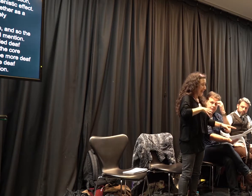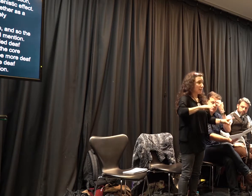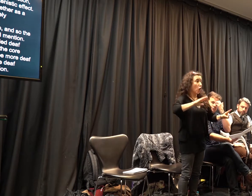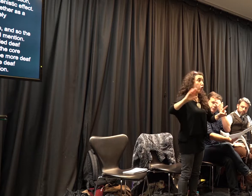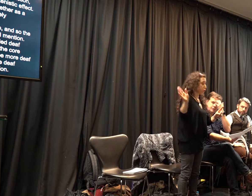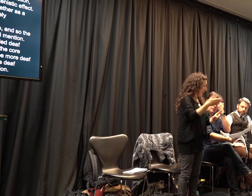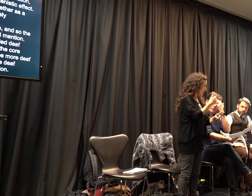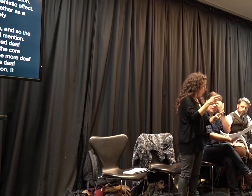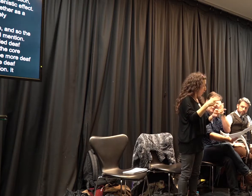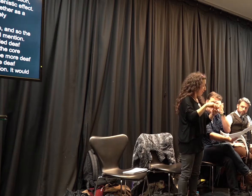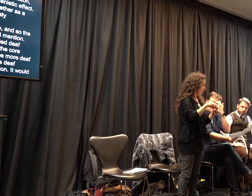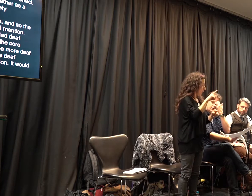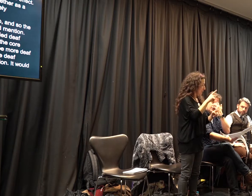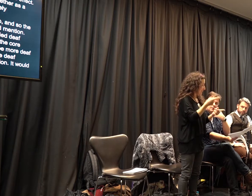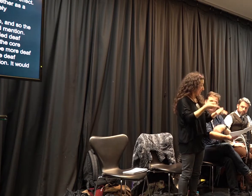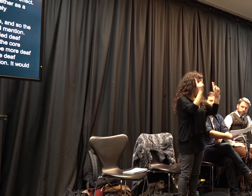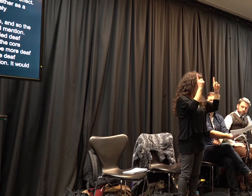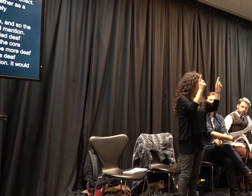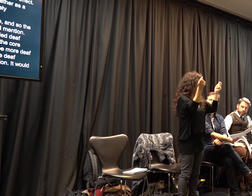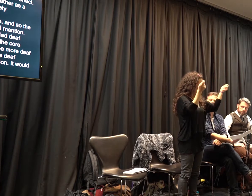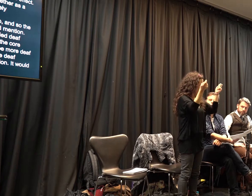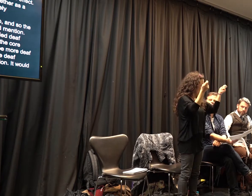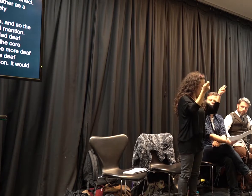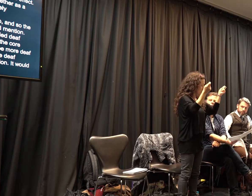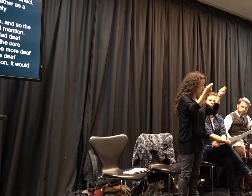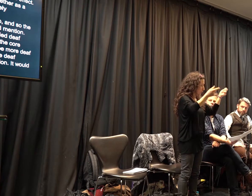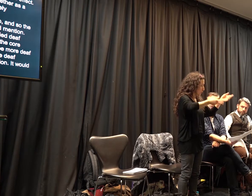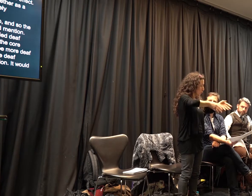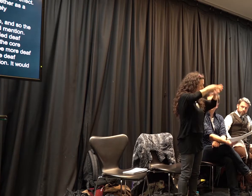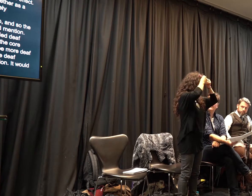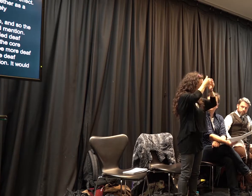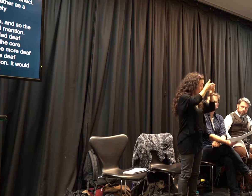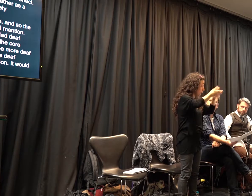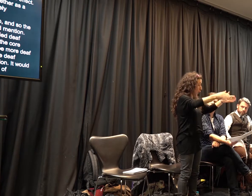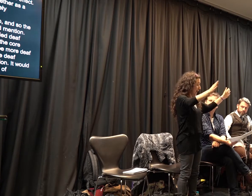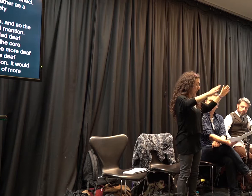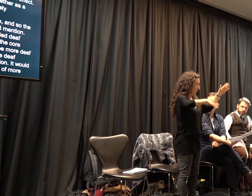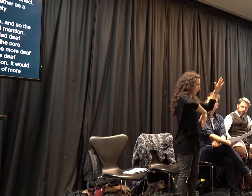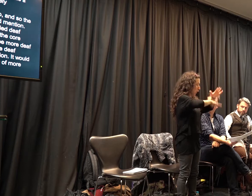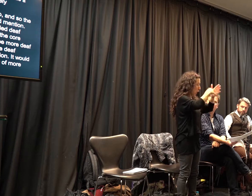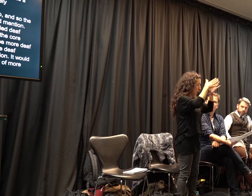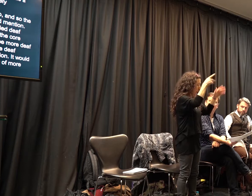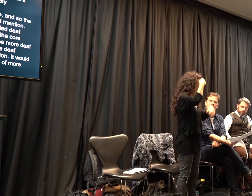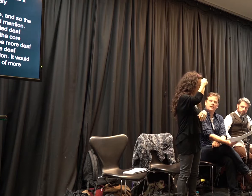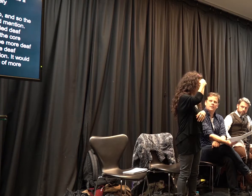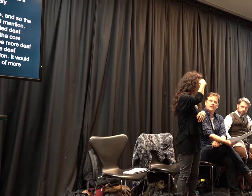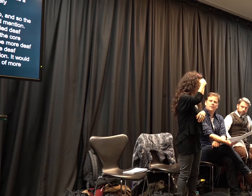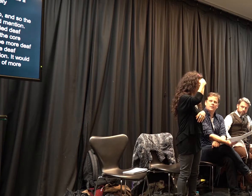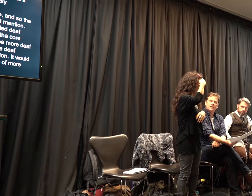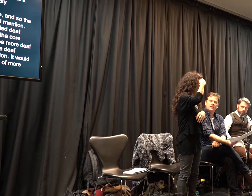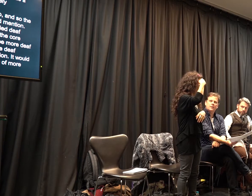It would be more cost effective, but we need a range of more senior management to learn to be